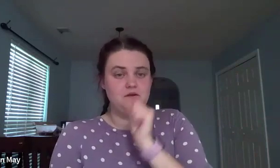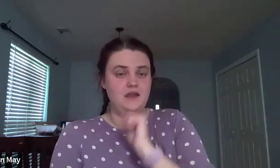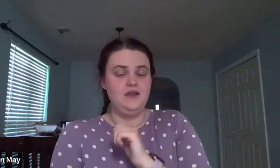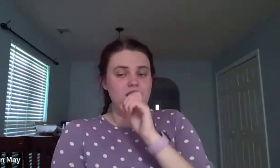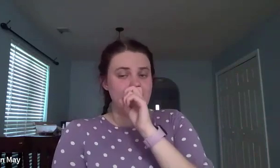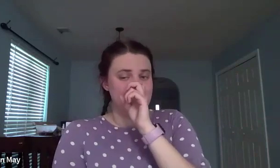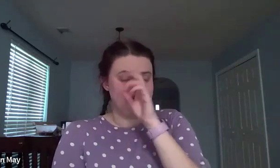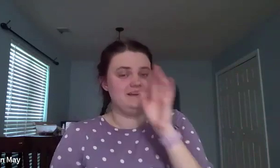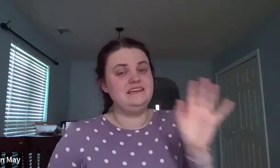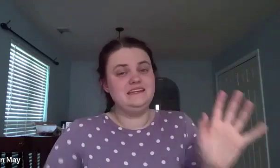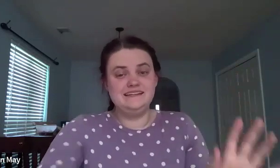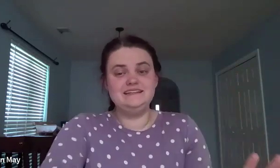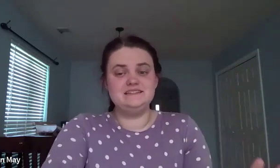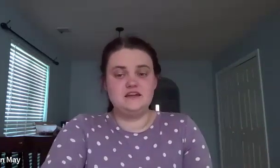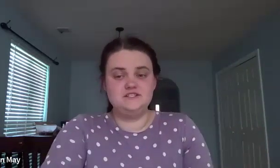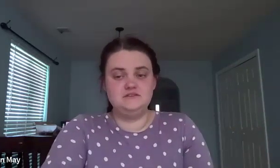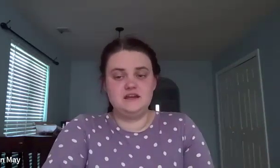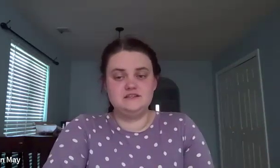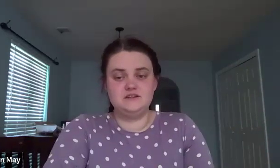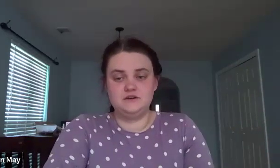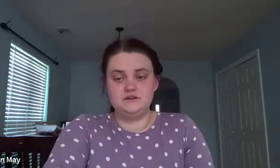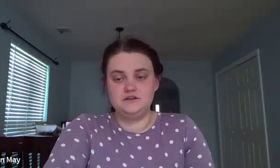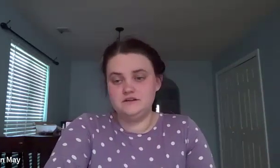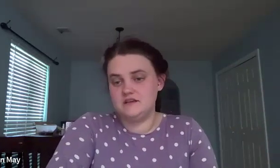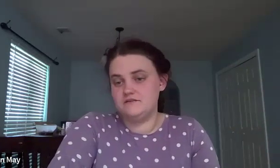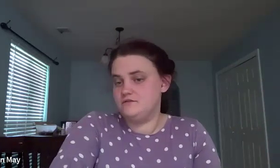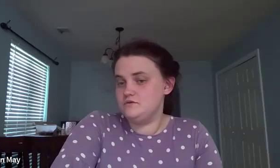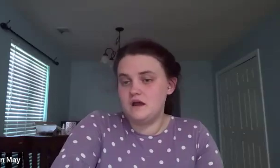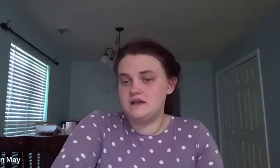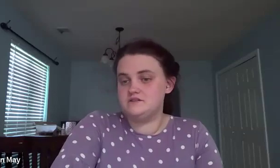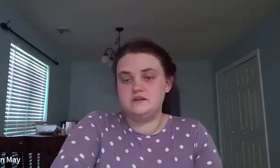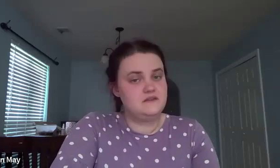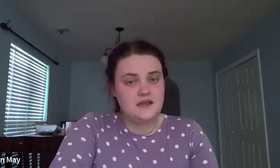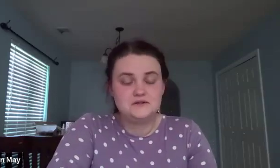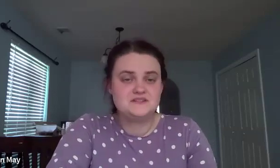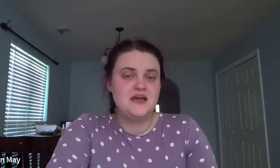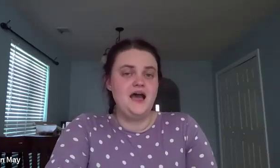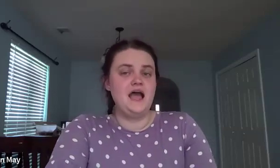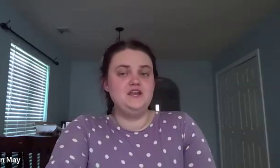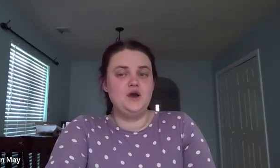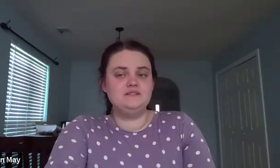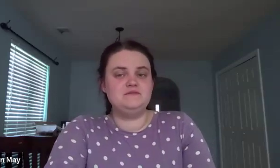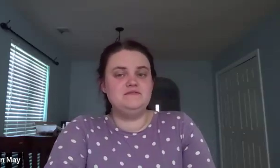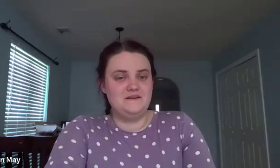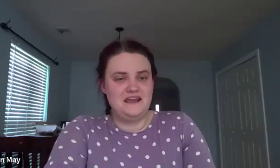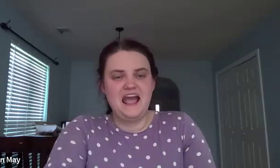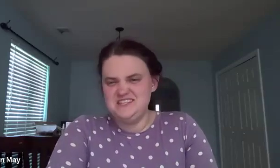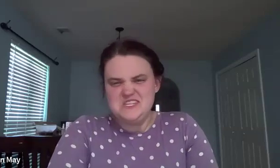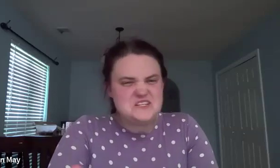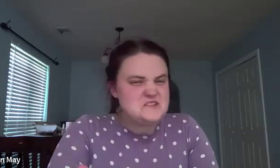Okay. Are there any signs you guys are curious of food-wise or anything else? I know it's been I